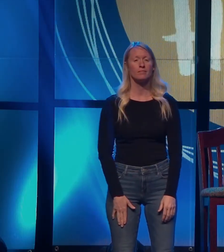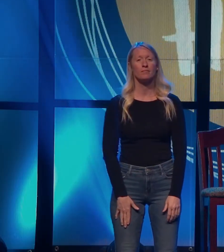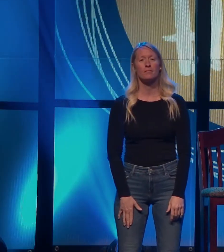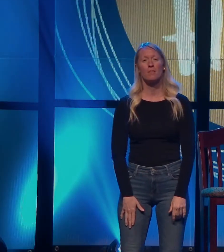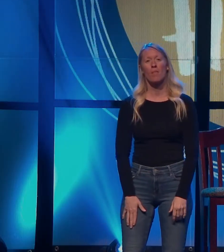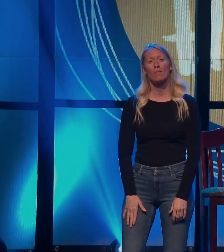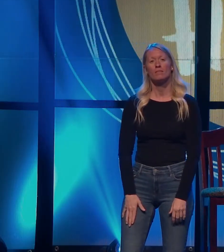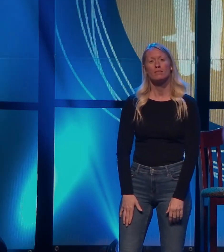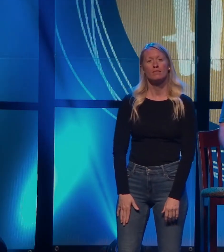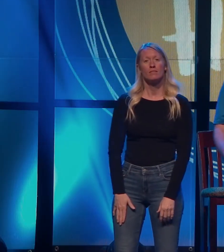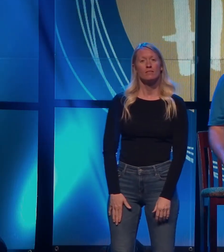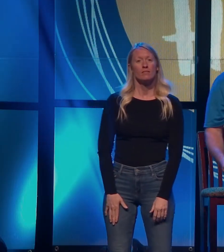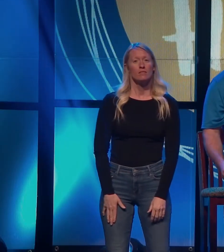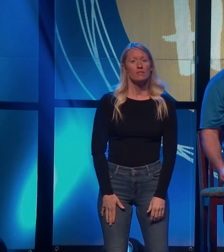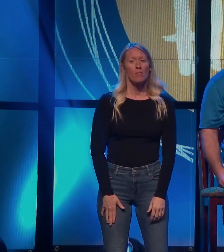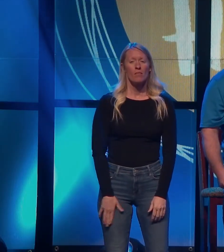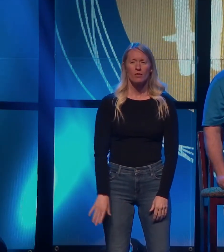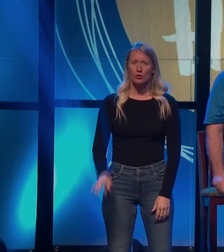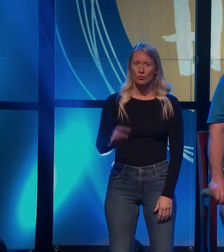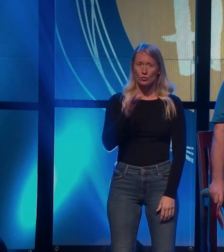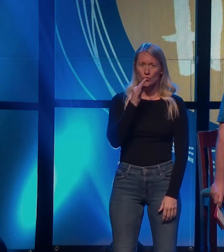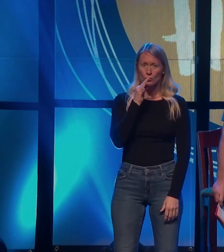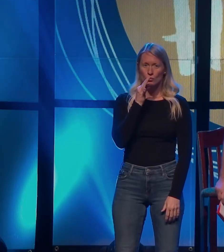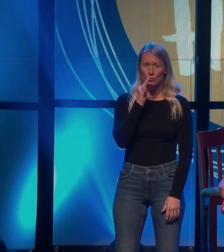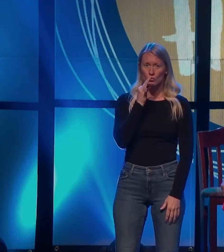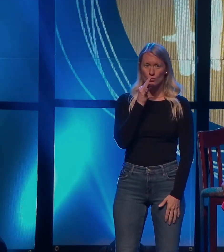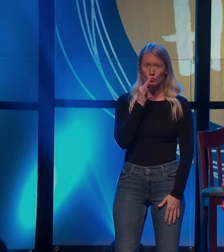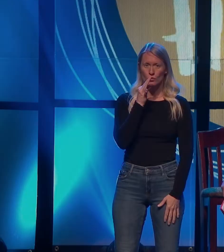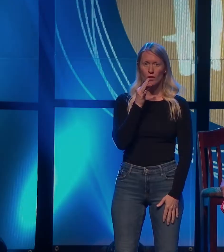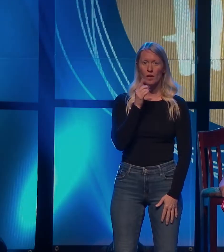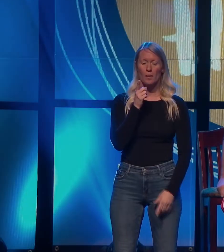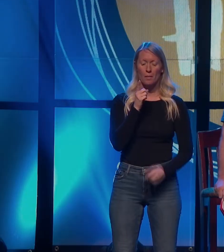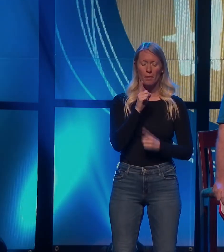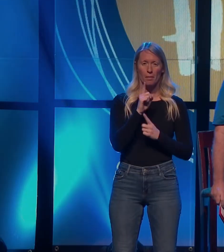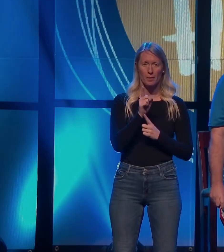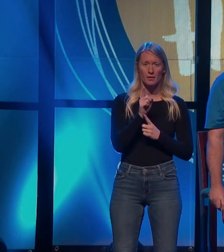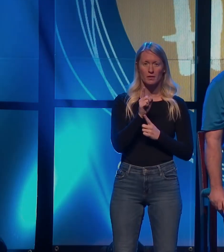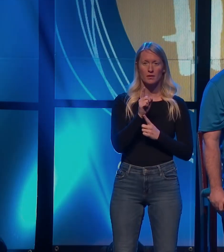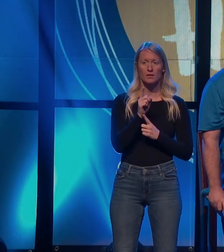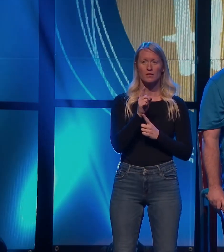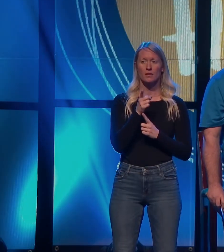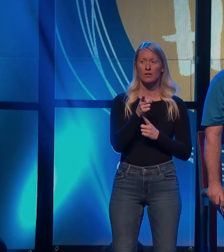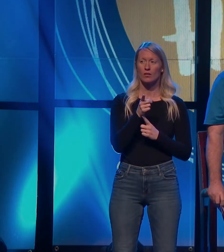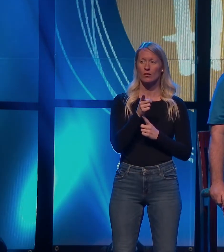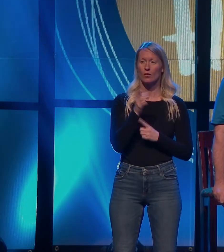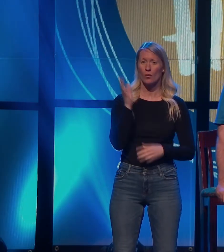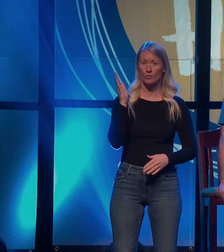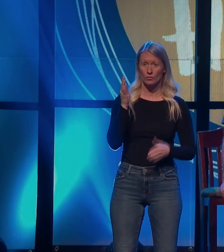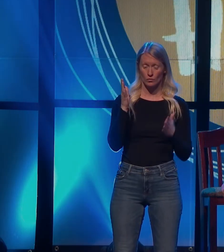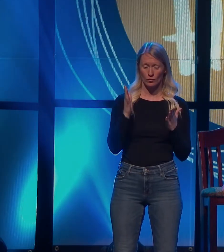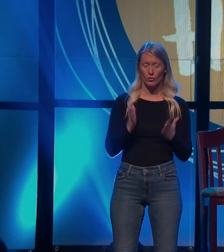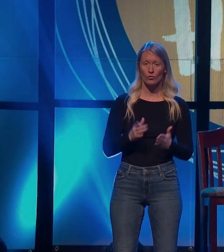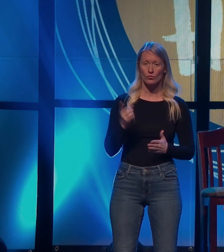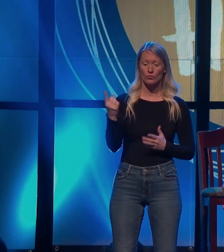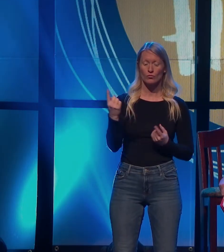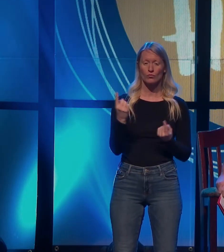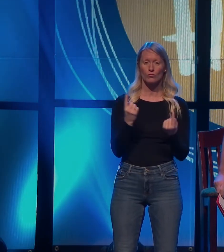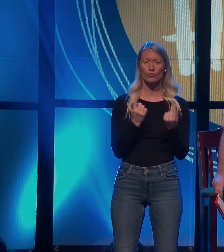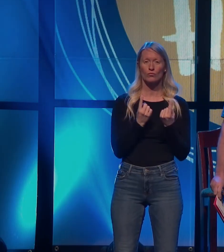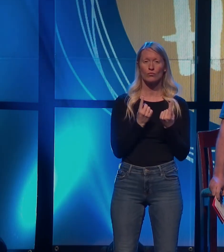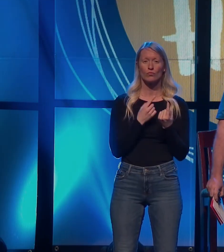And in just a moment, we're going to have our host come forward to receive our offering